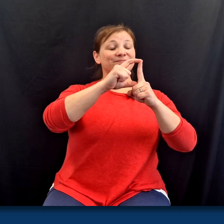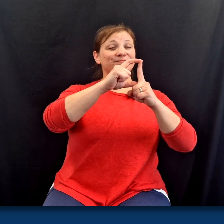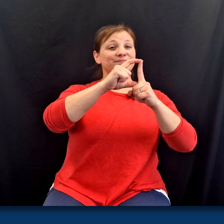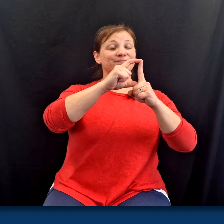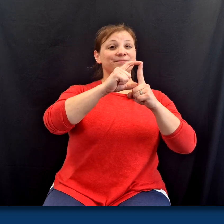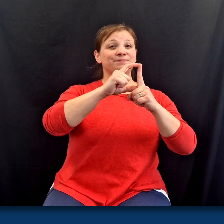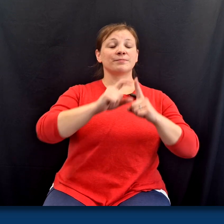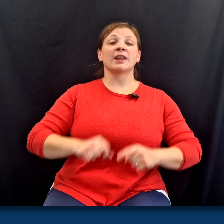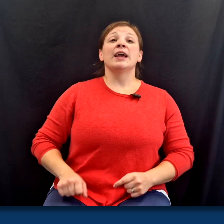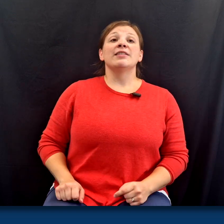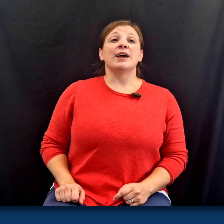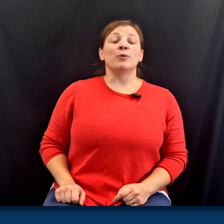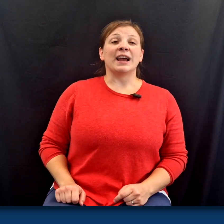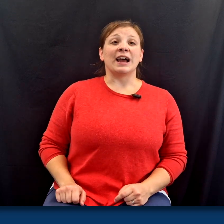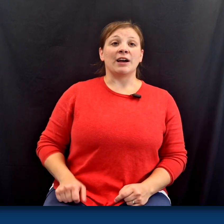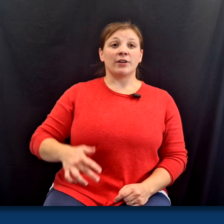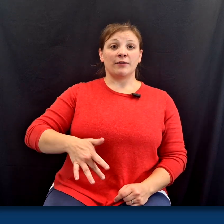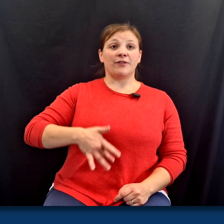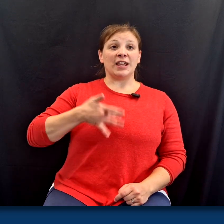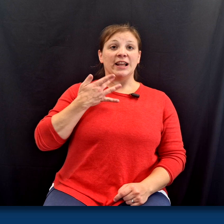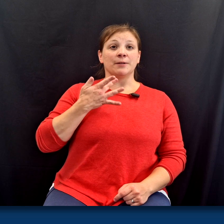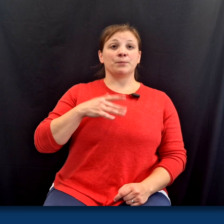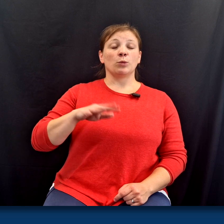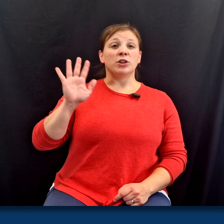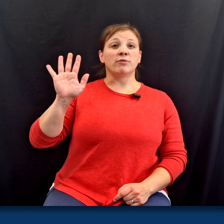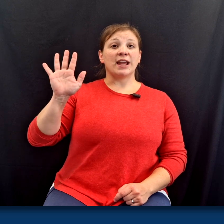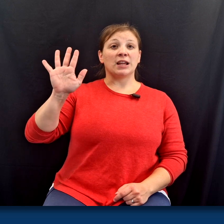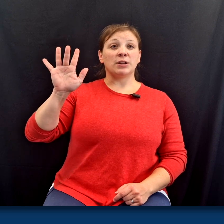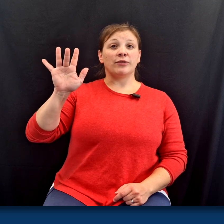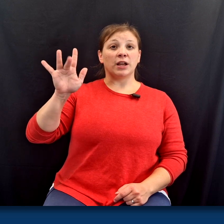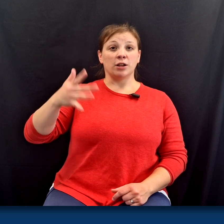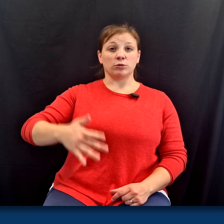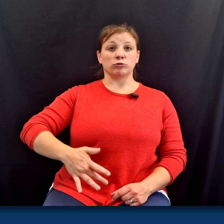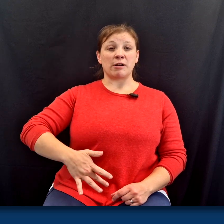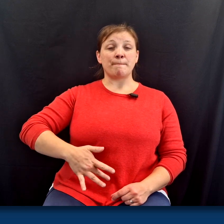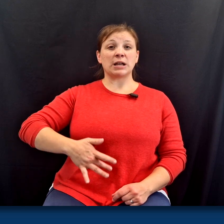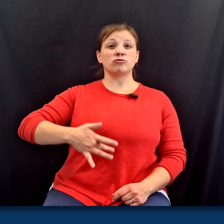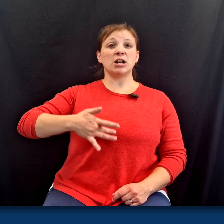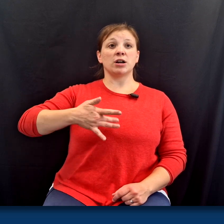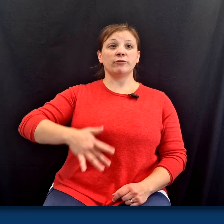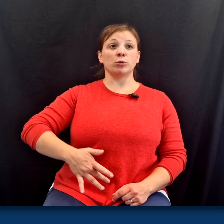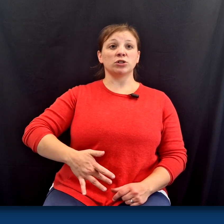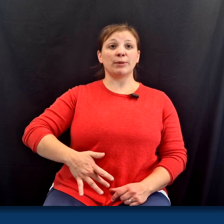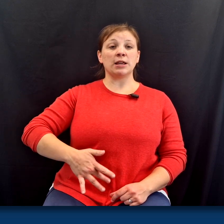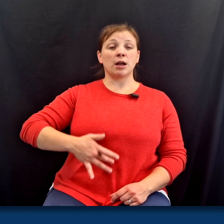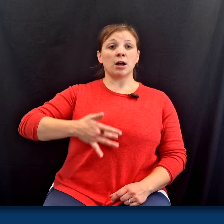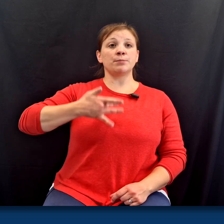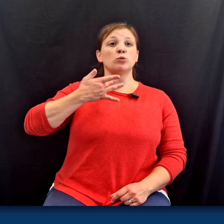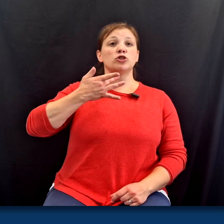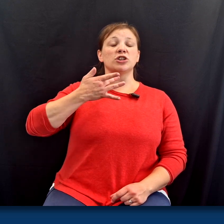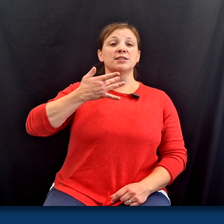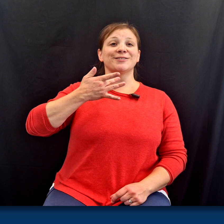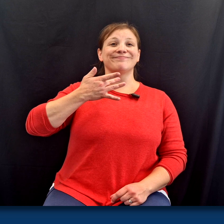Duggee. Then we have feeling. With your right hand, middle finger, you draw an imaginary line from your tummy